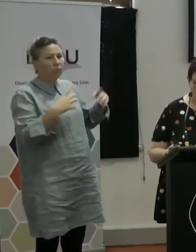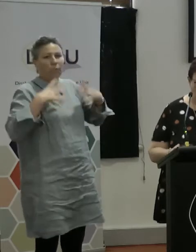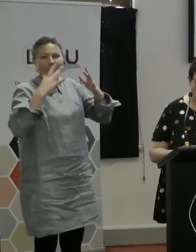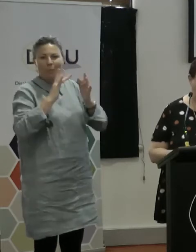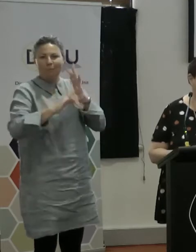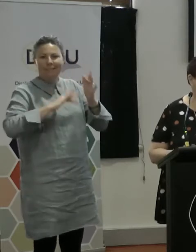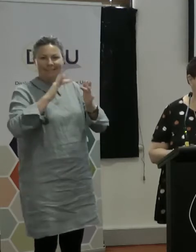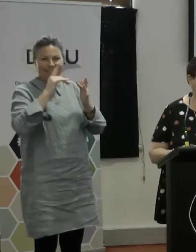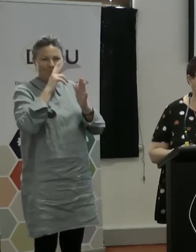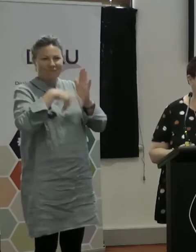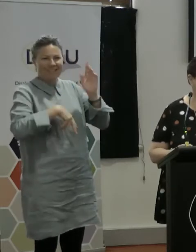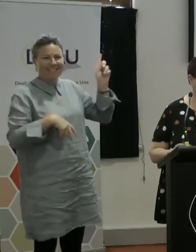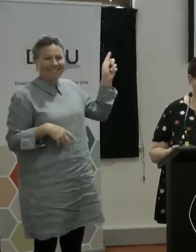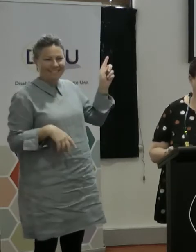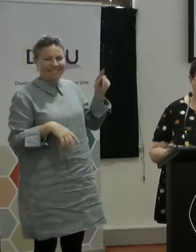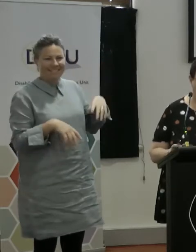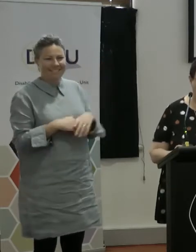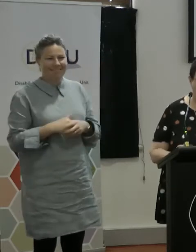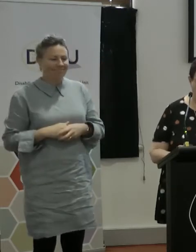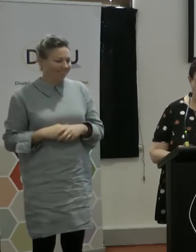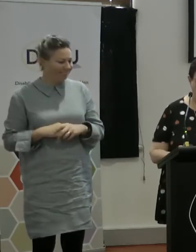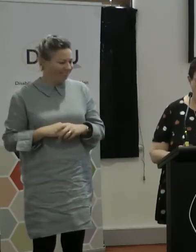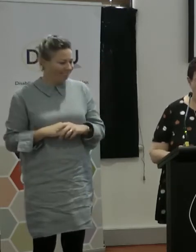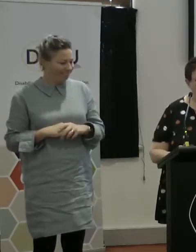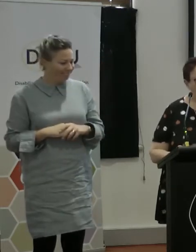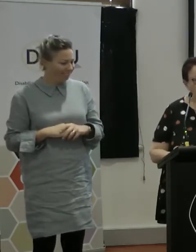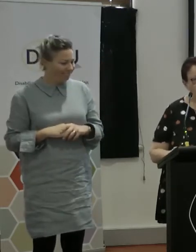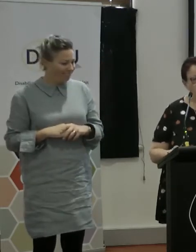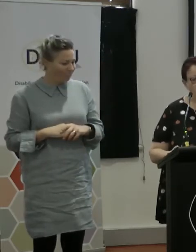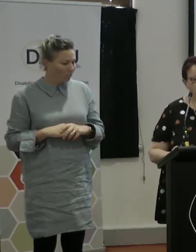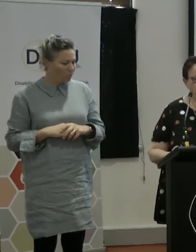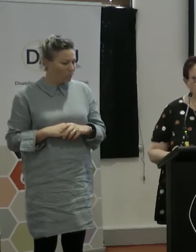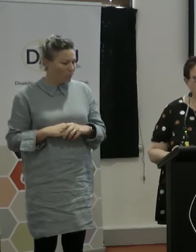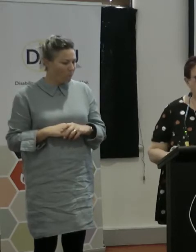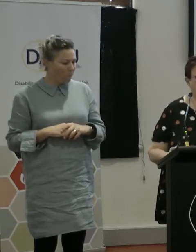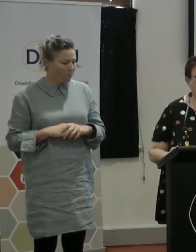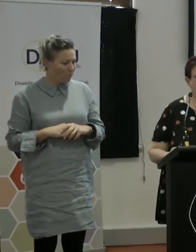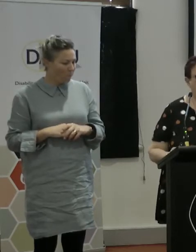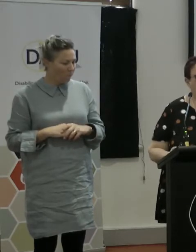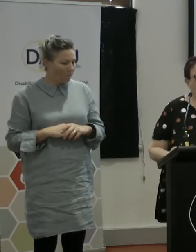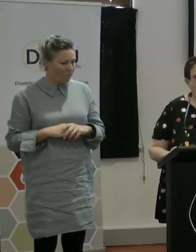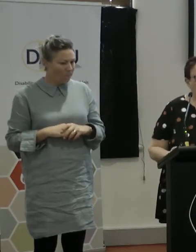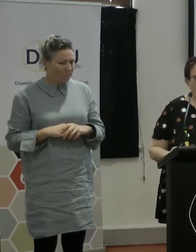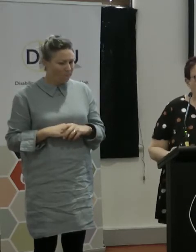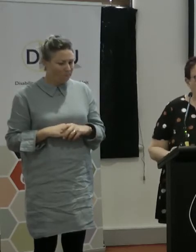the address up there that you'll be able to access. And it's important to note that the